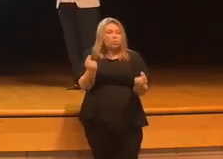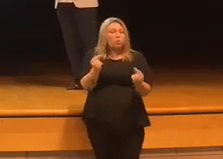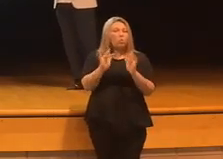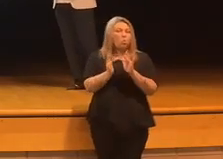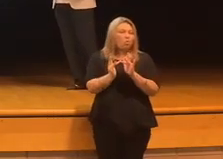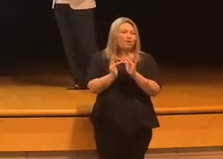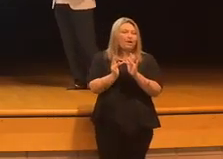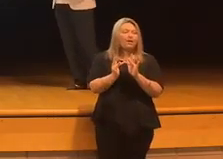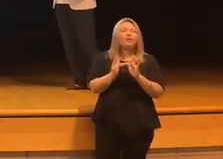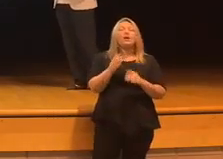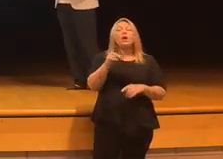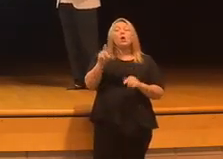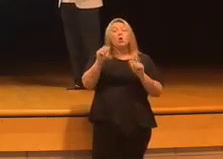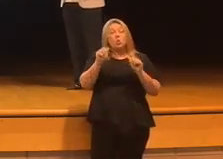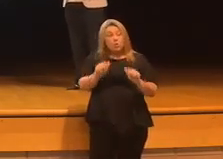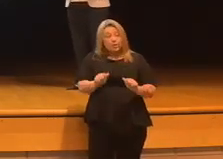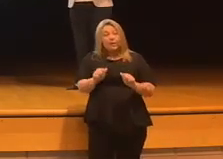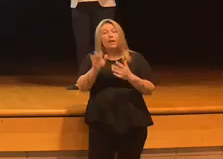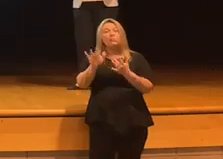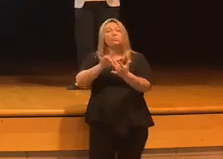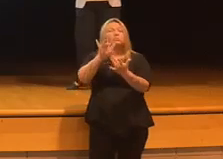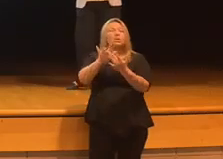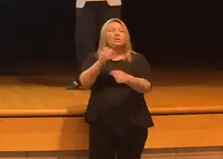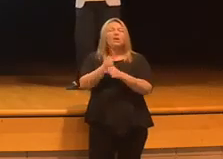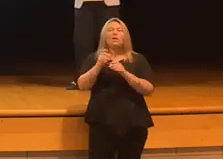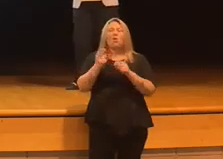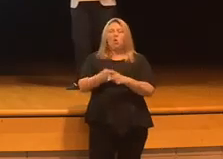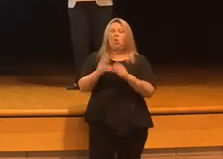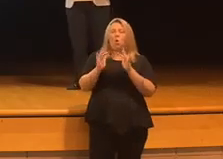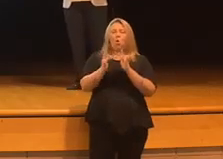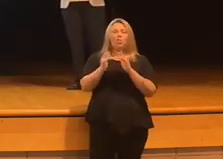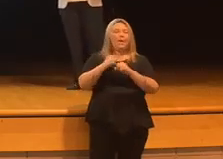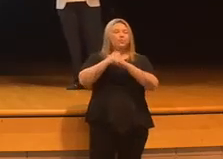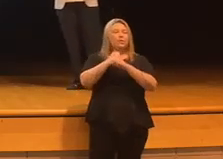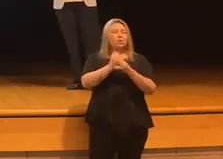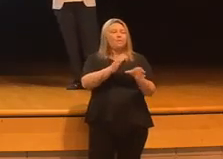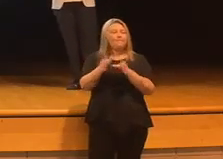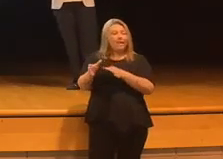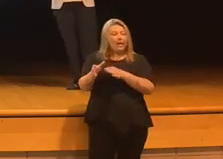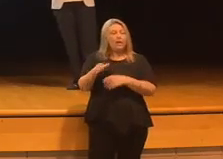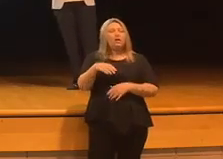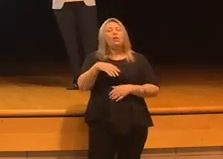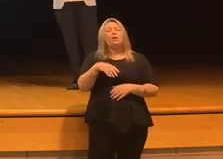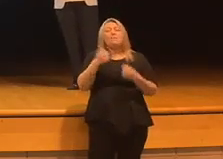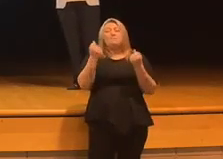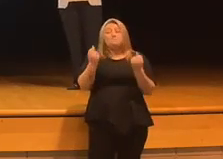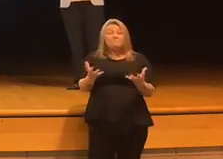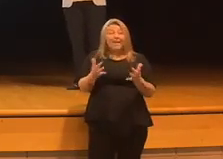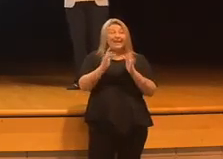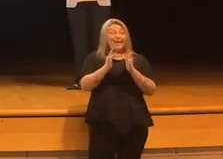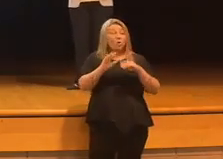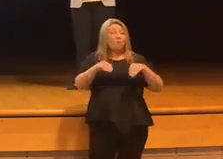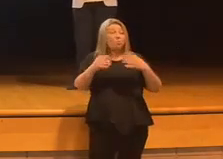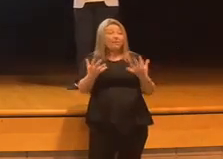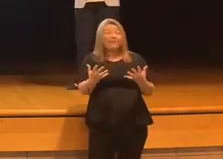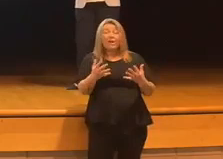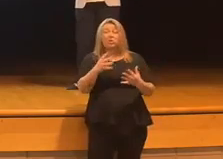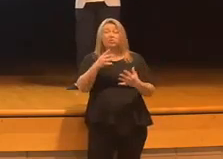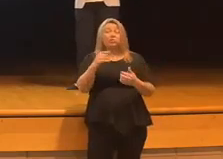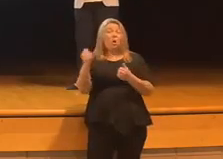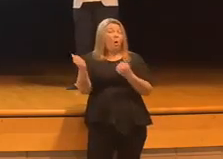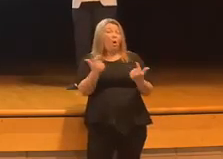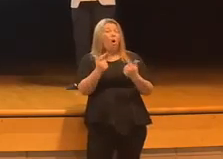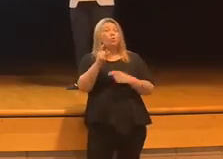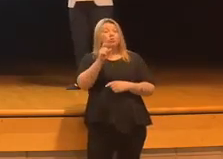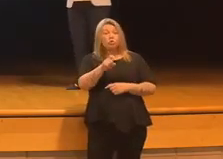you can also reach out and get an online protection plan. Your internet service provider, many of them, or all of them, would be